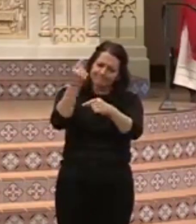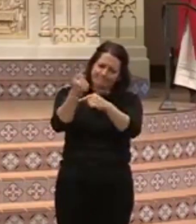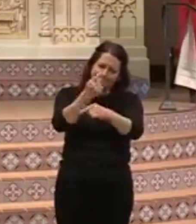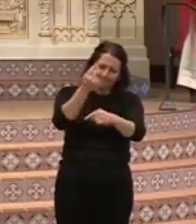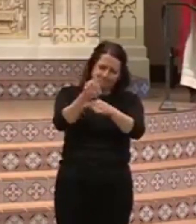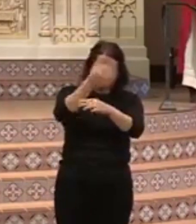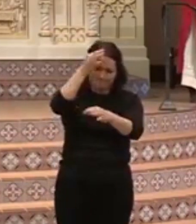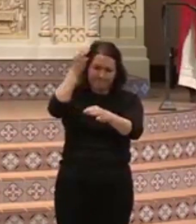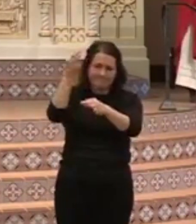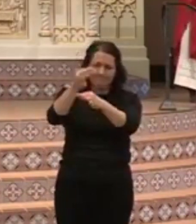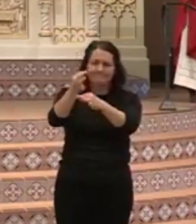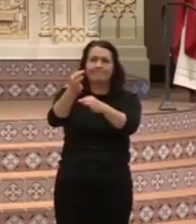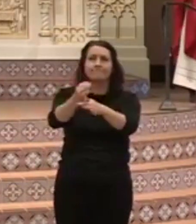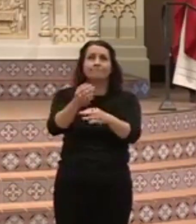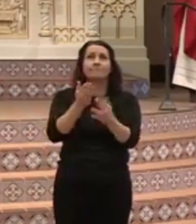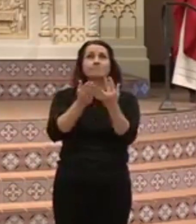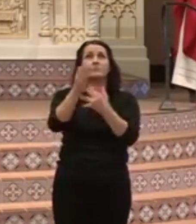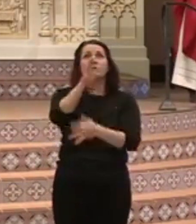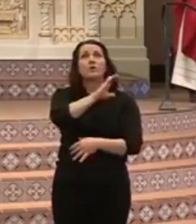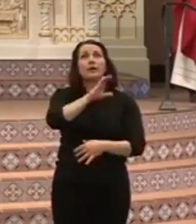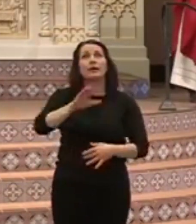Through Christ our